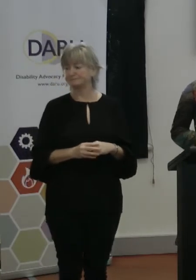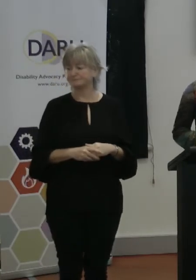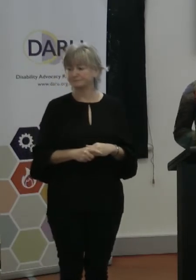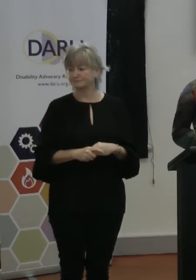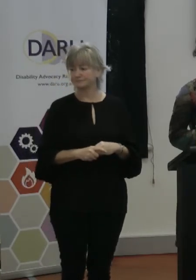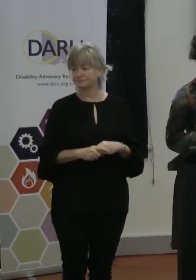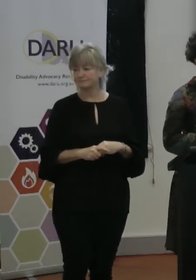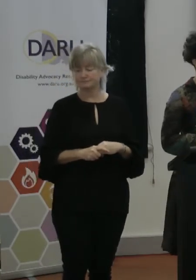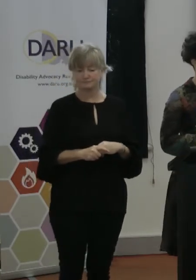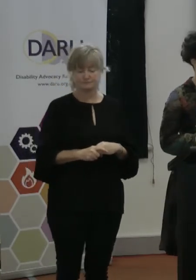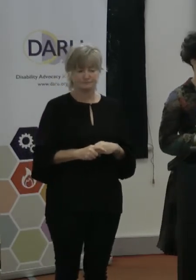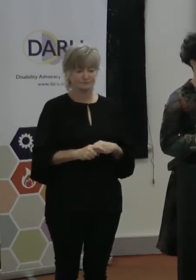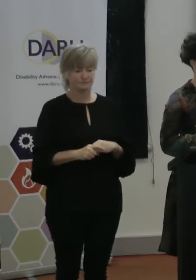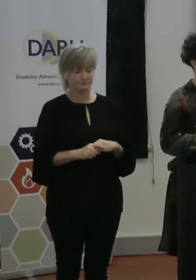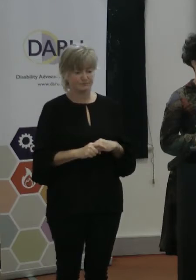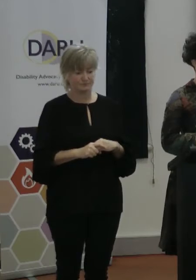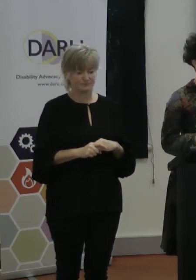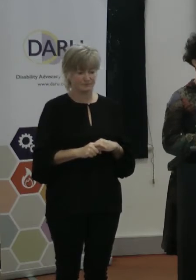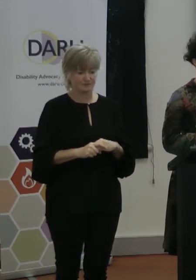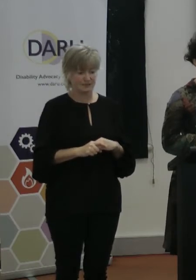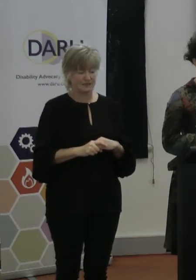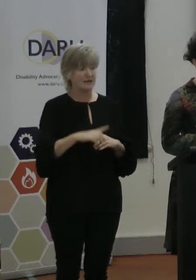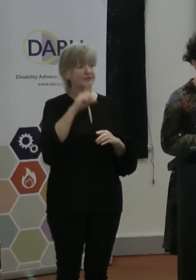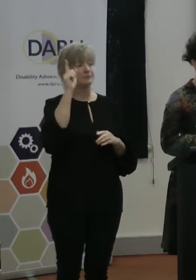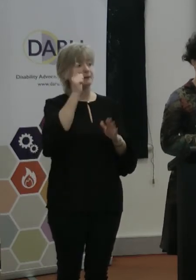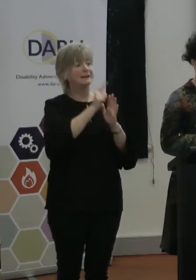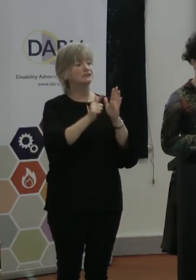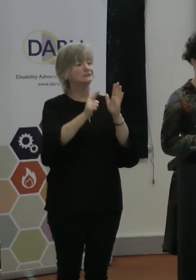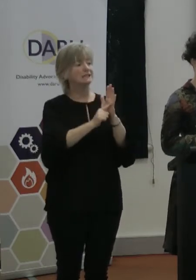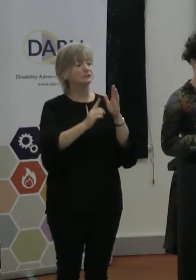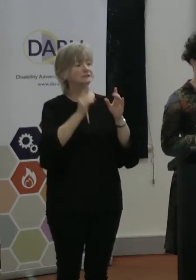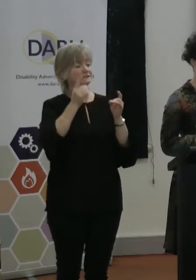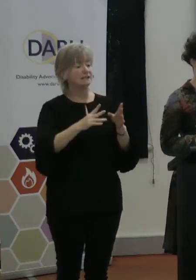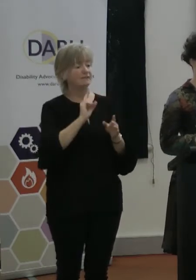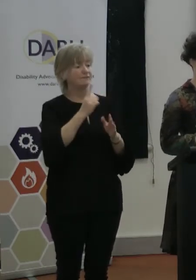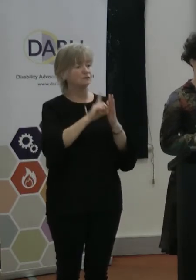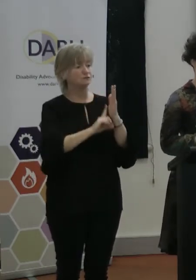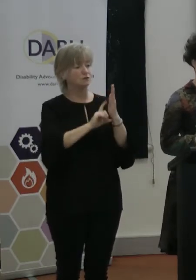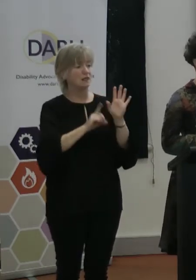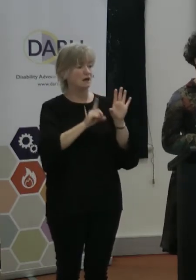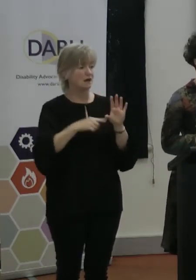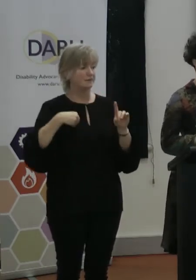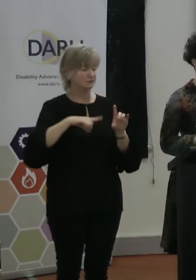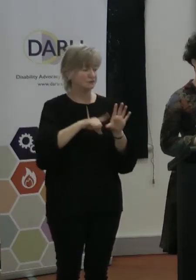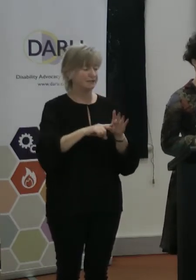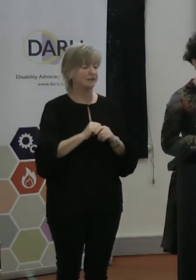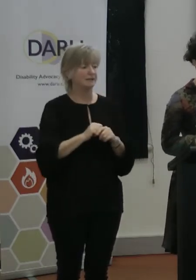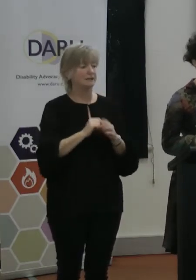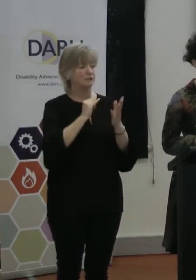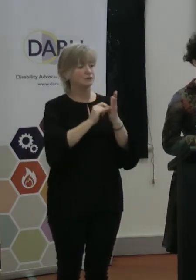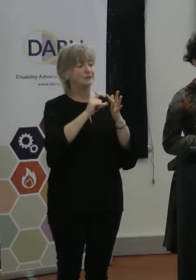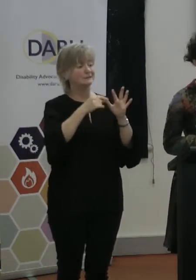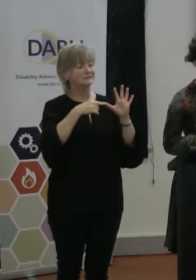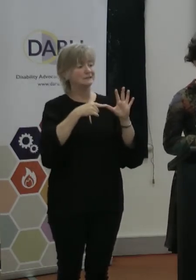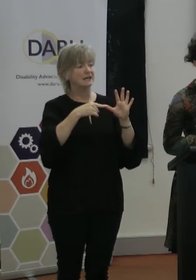I thought it'd be worthwhile. So what's happening at the moment? The legislation came into effect on the 1st of July, and SDA providers have until the 1st of